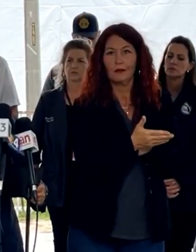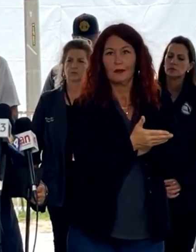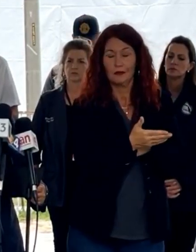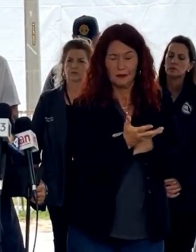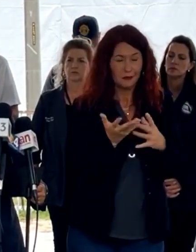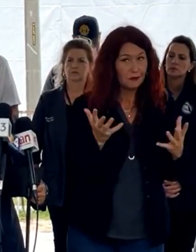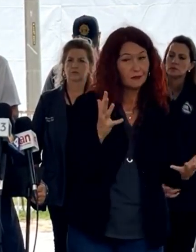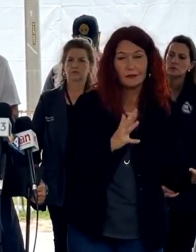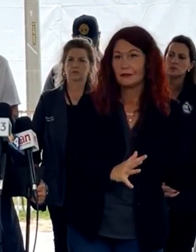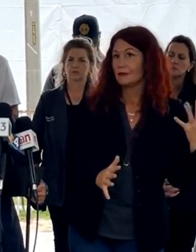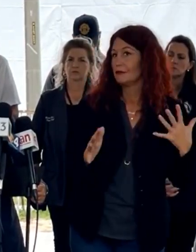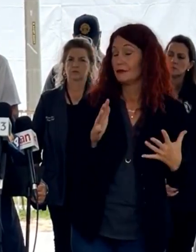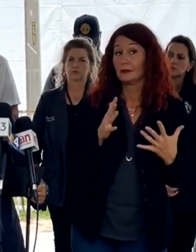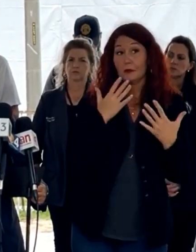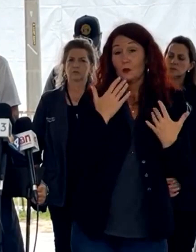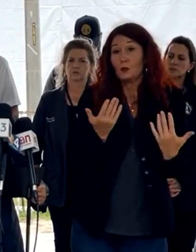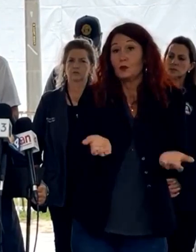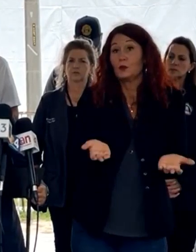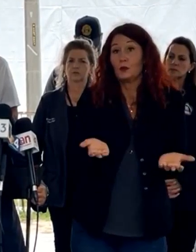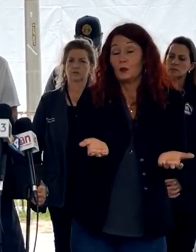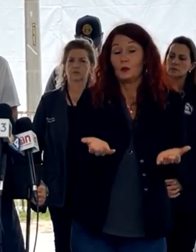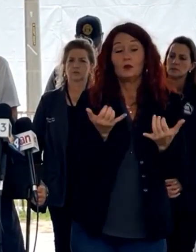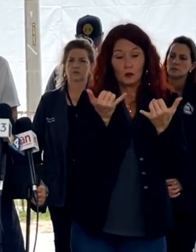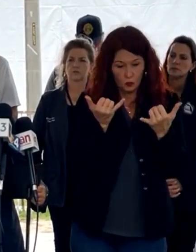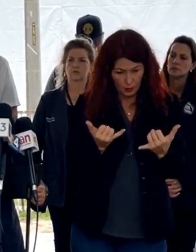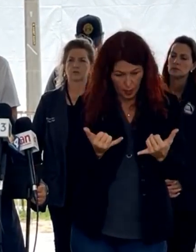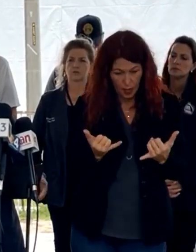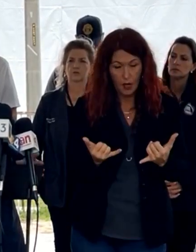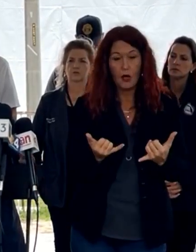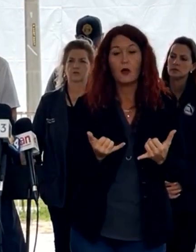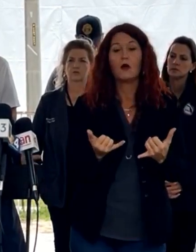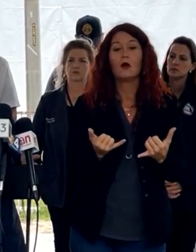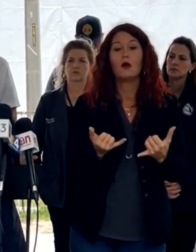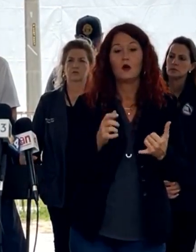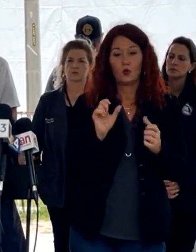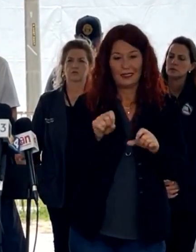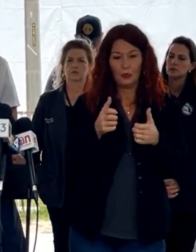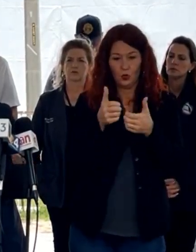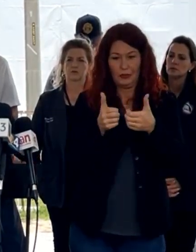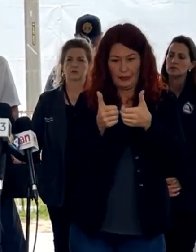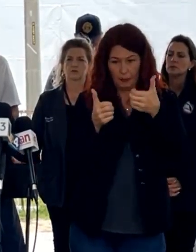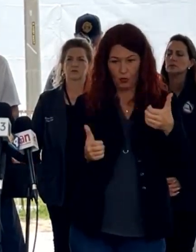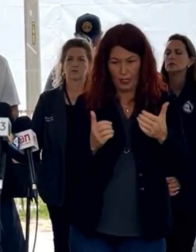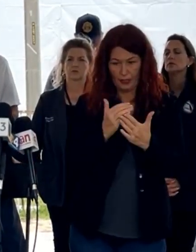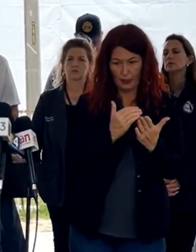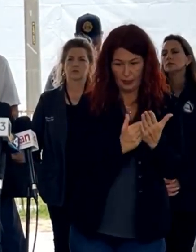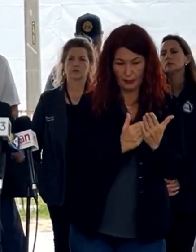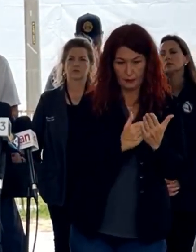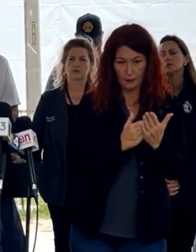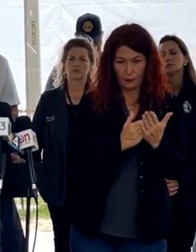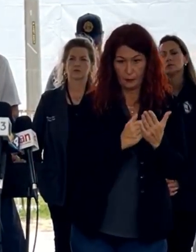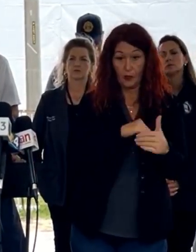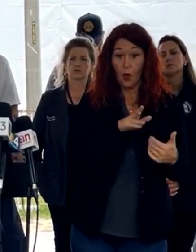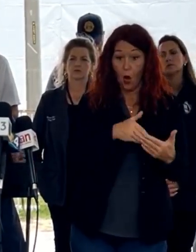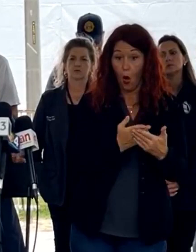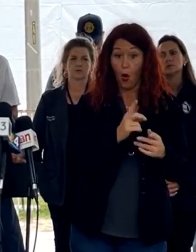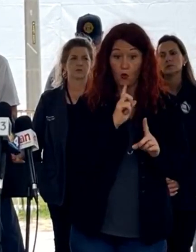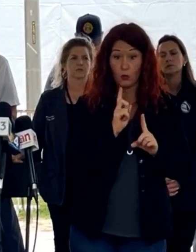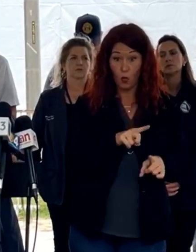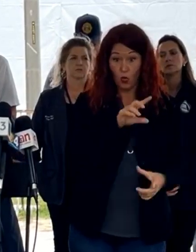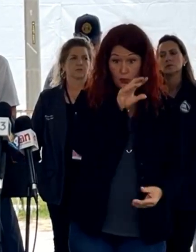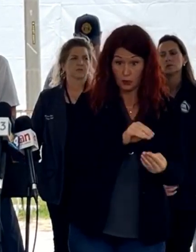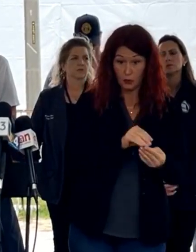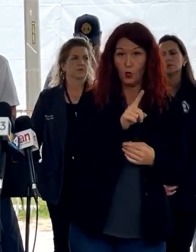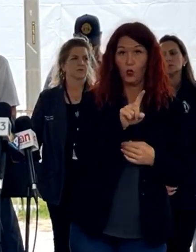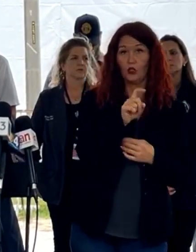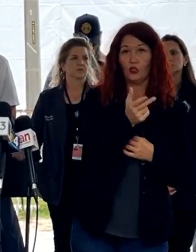possible. With that to be said, we are now preparing to differentiate between those that we could confirm were in the